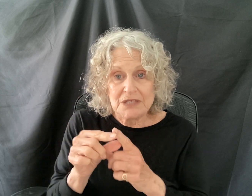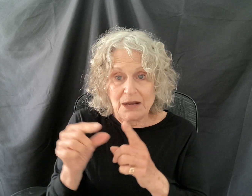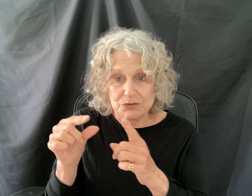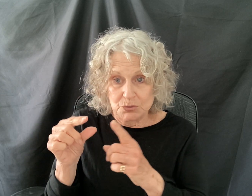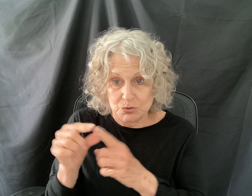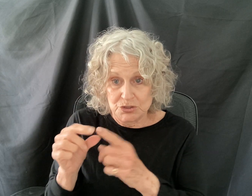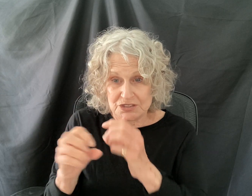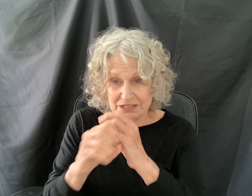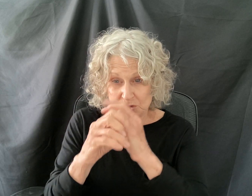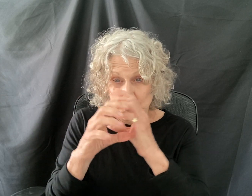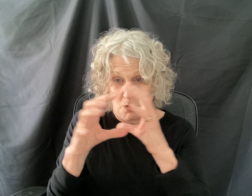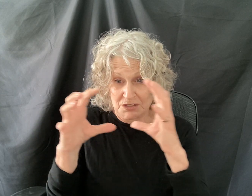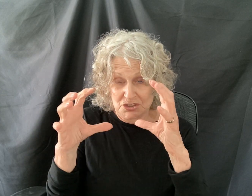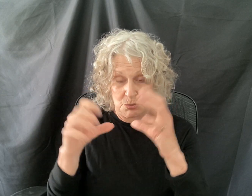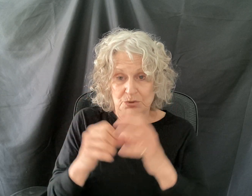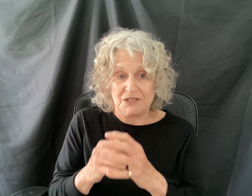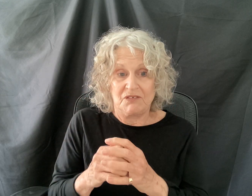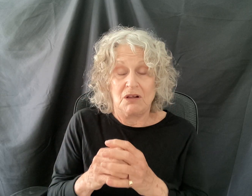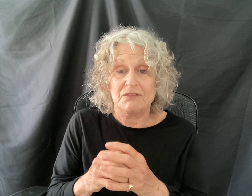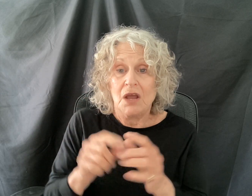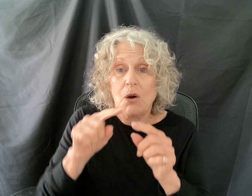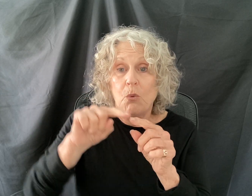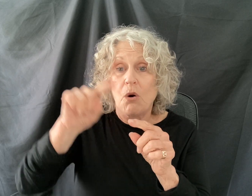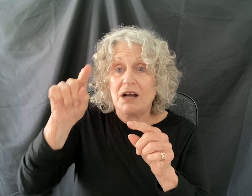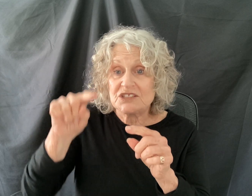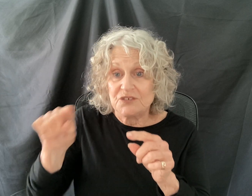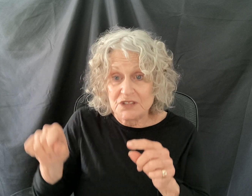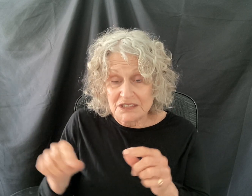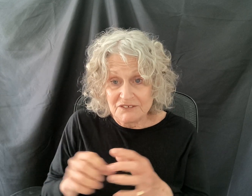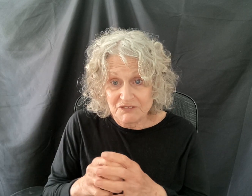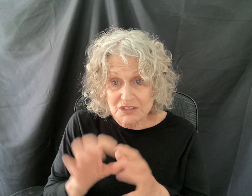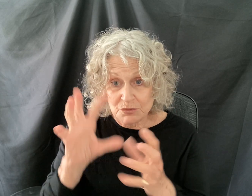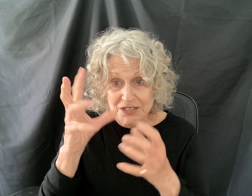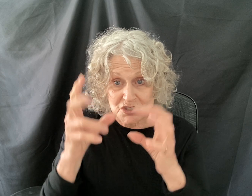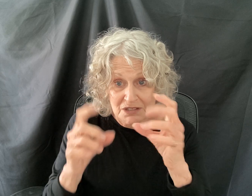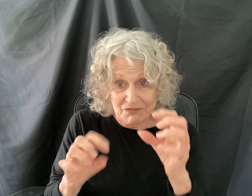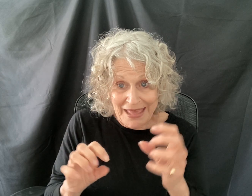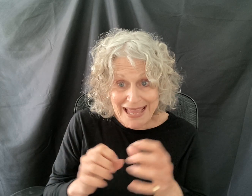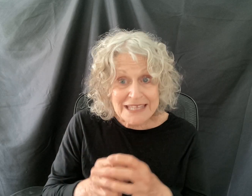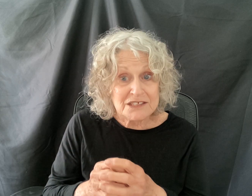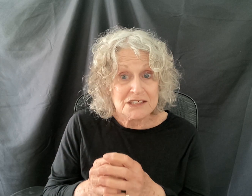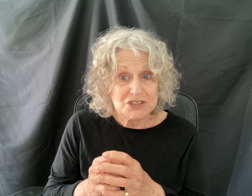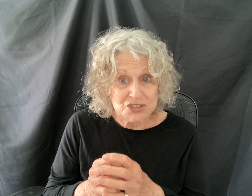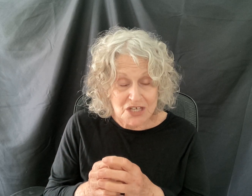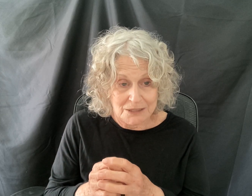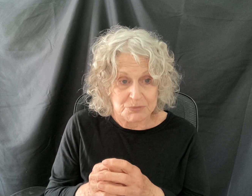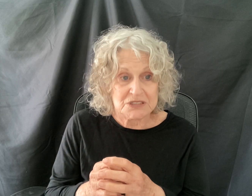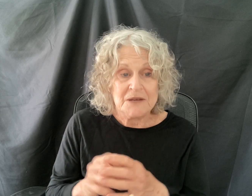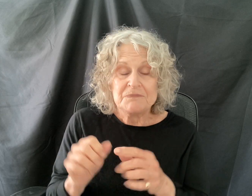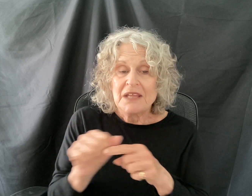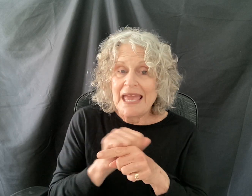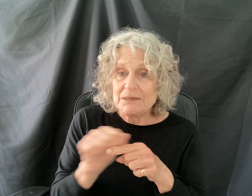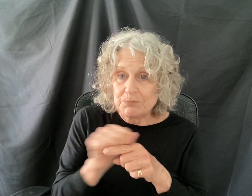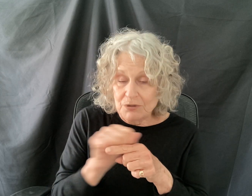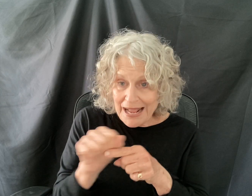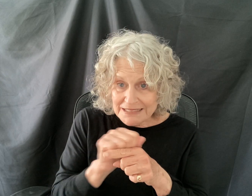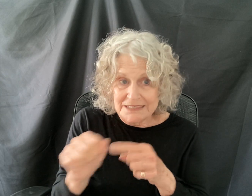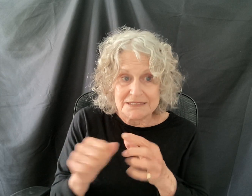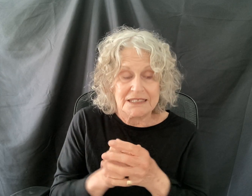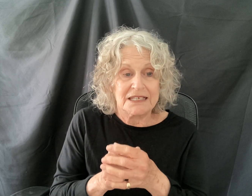out the words as you watch the word evolve. Watch for the configuration of the hand shapes. And practice, like I